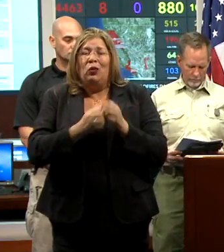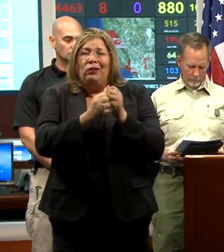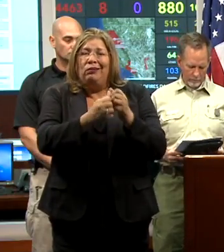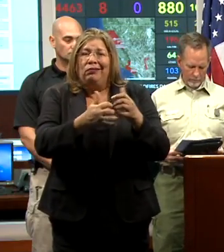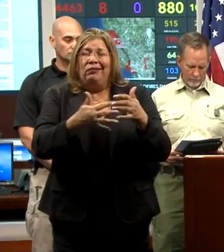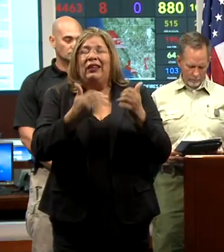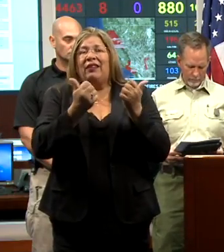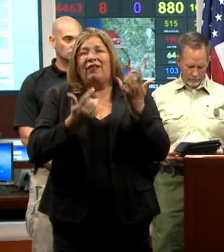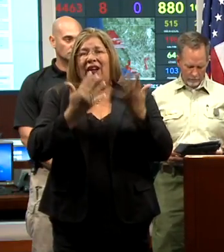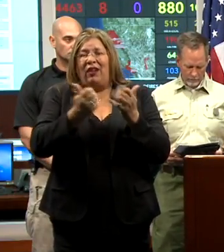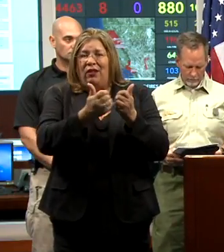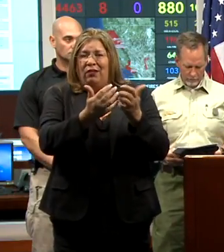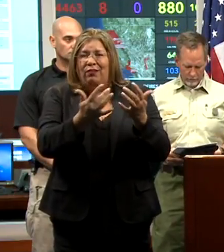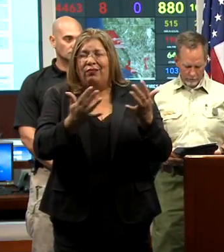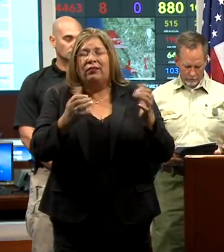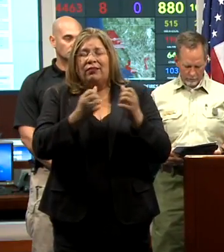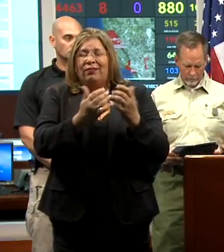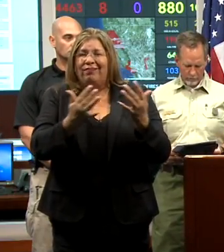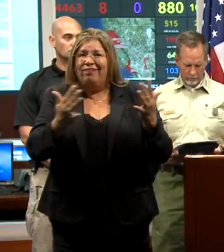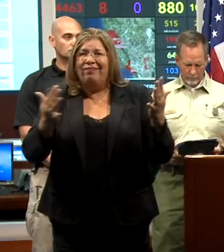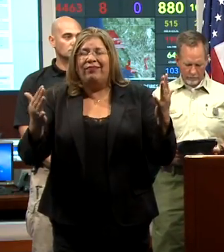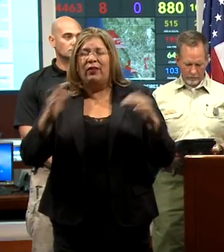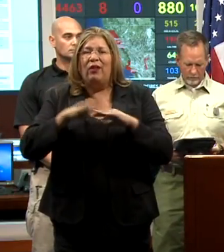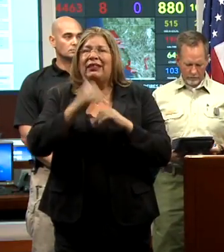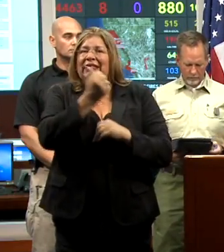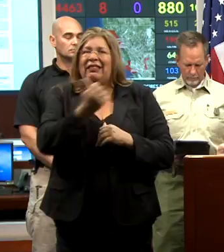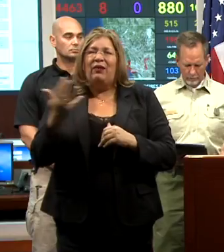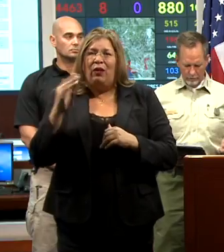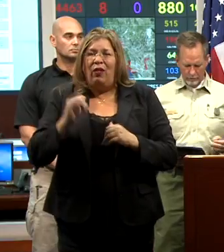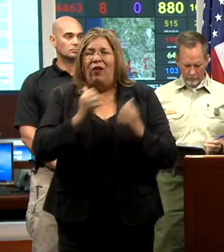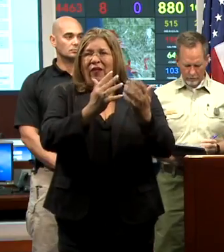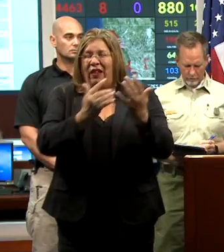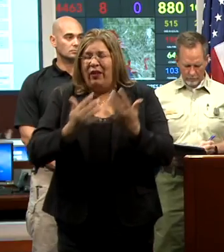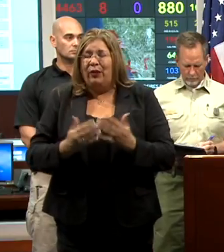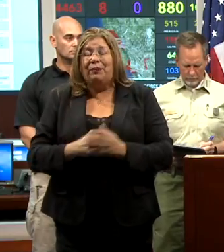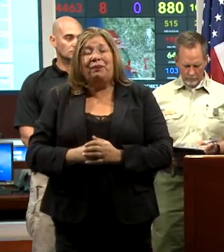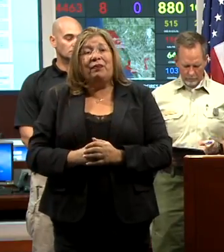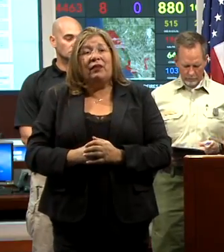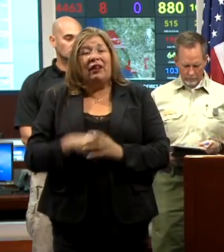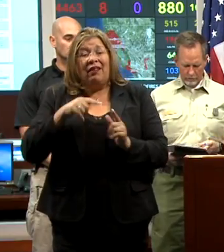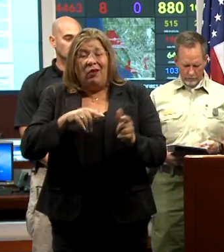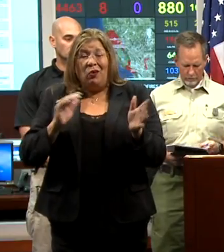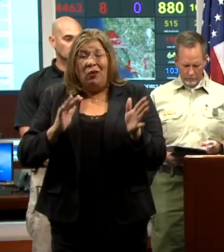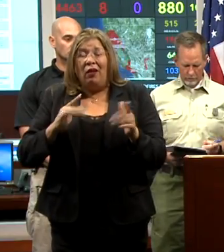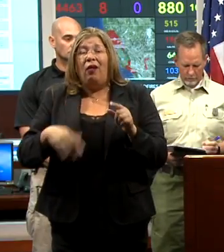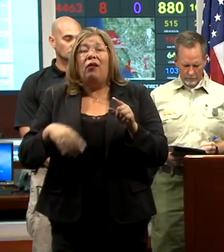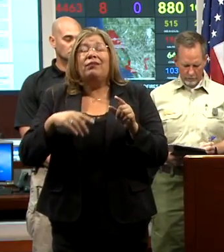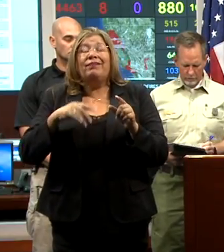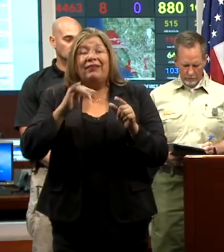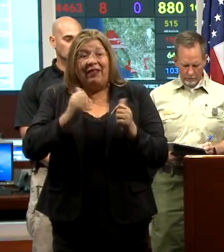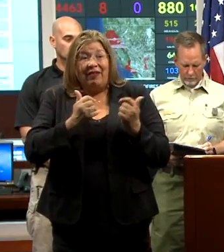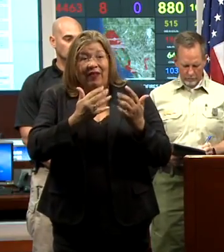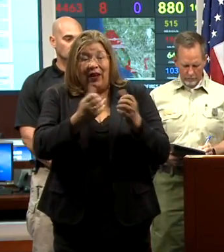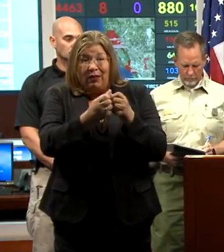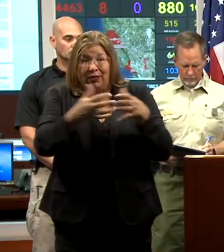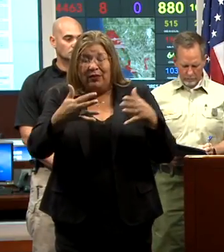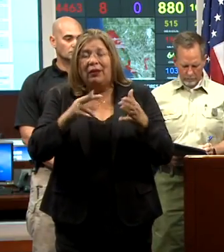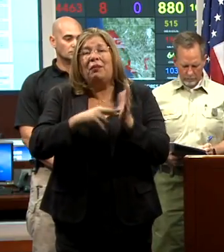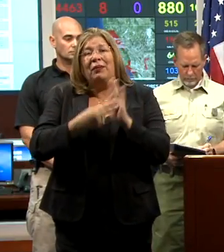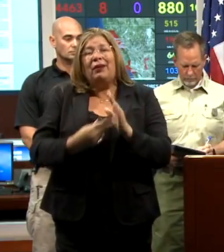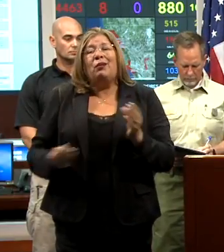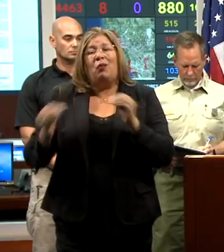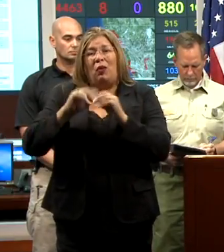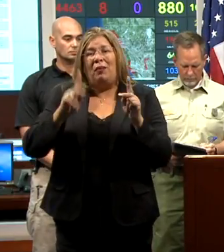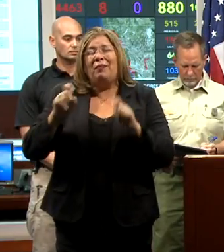and spread on a number of the fires. That also triggered additional evacuations. But